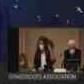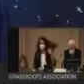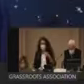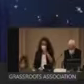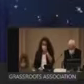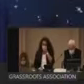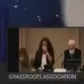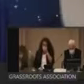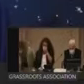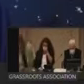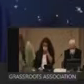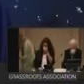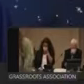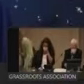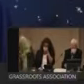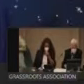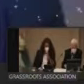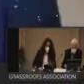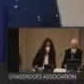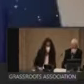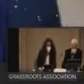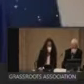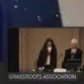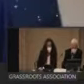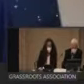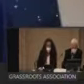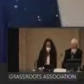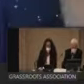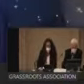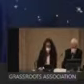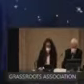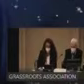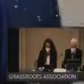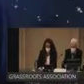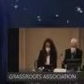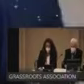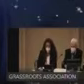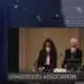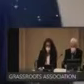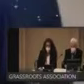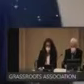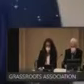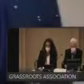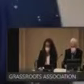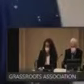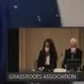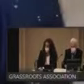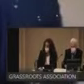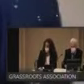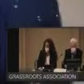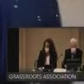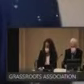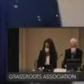to thank the first responders, the paramedics, the nurses, the therapists, the